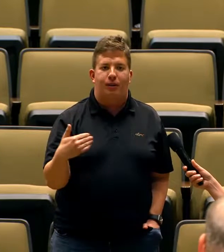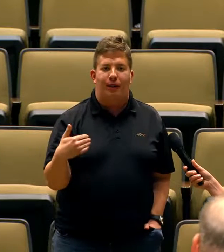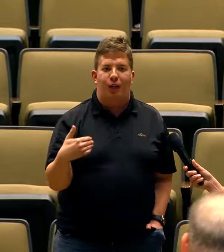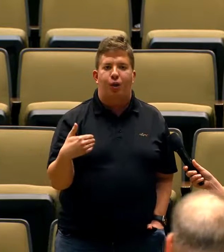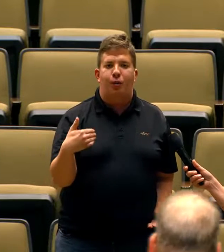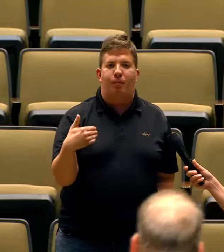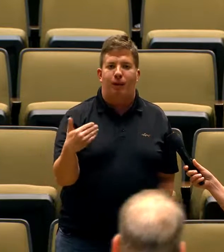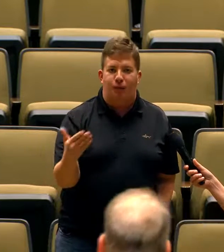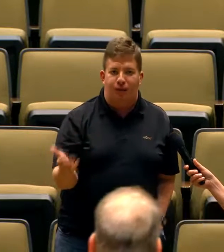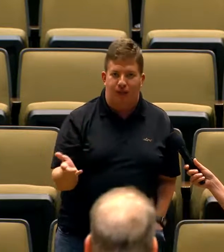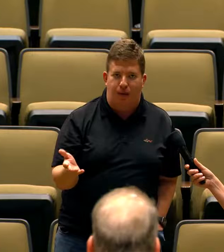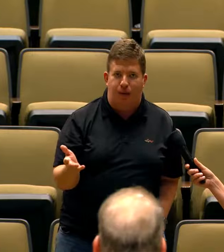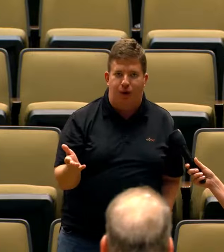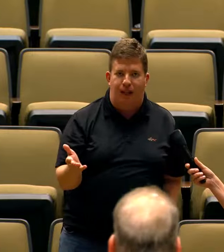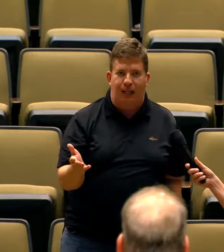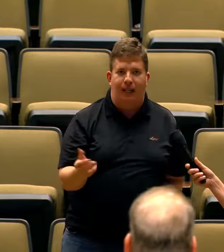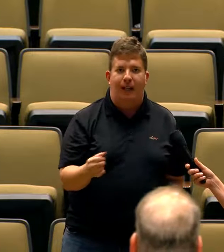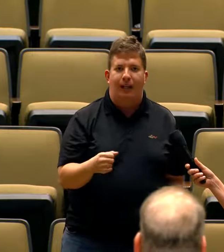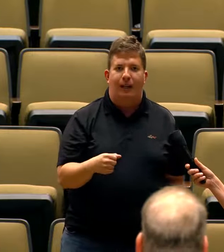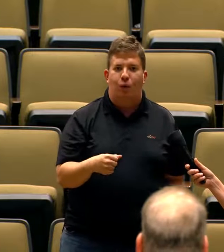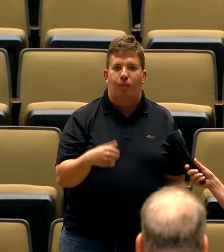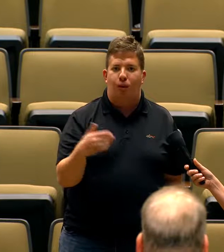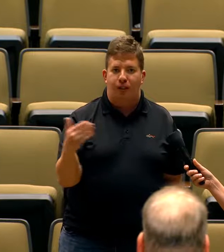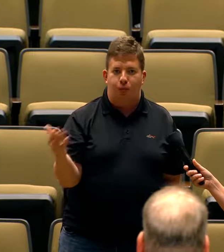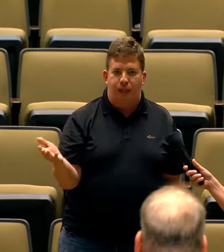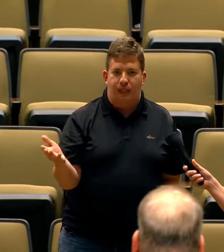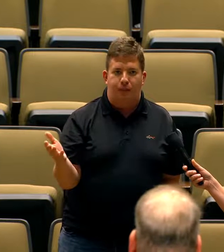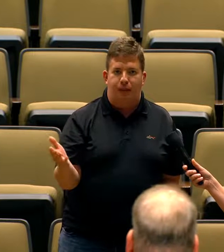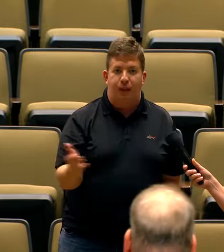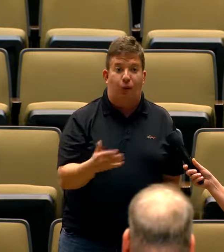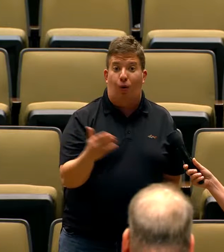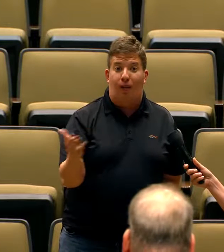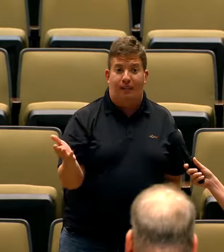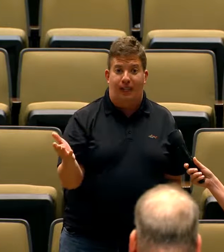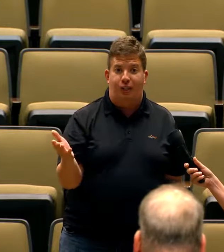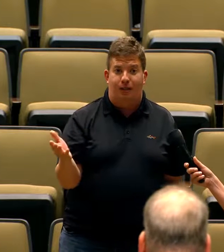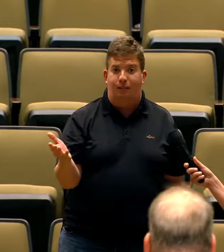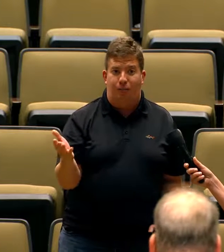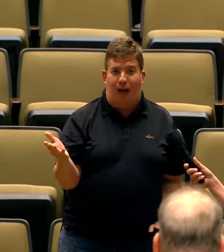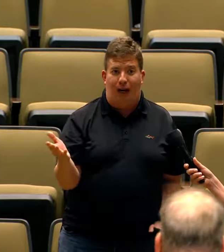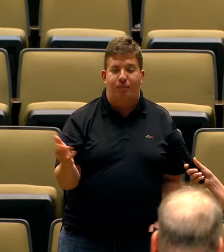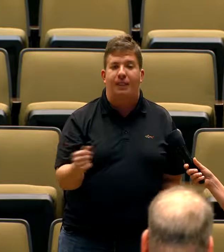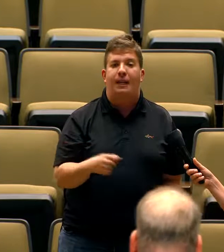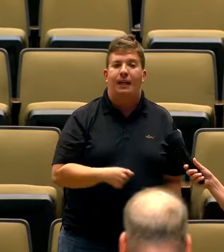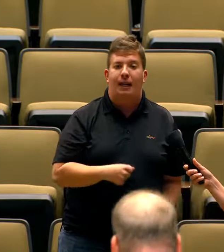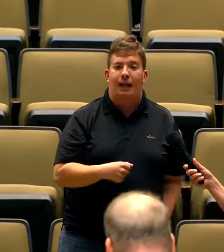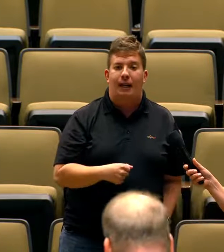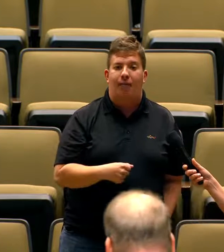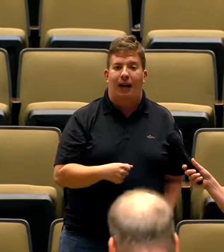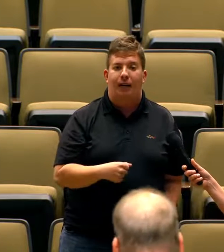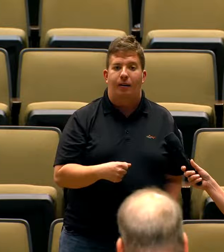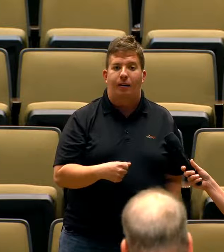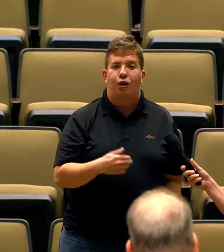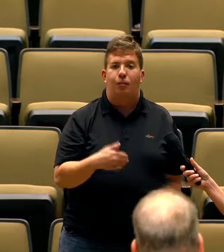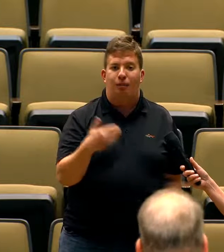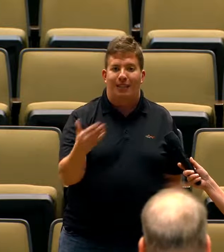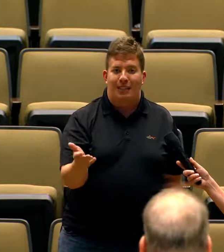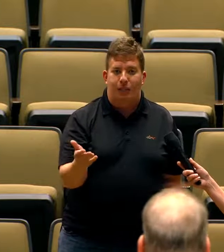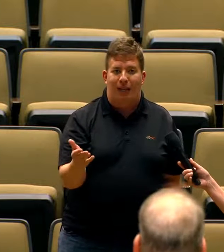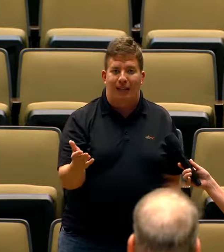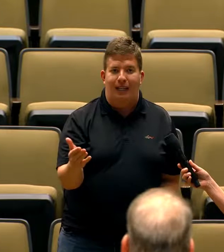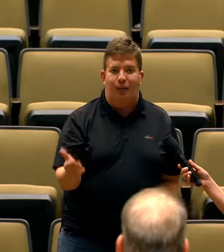you including members of the community or persons with disabilities or organizations perhaps that